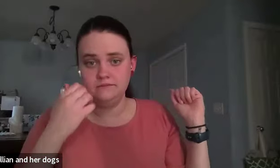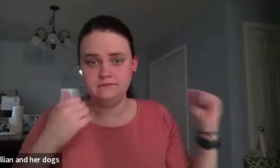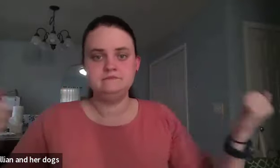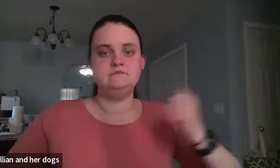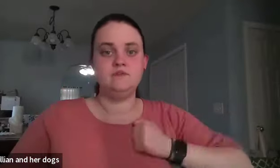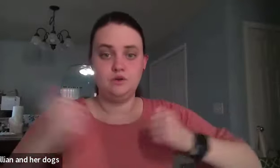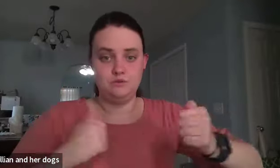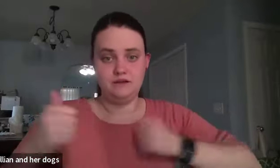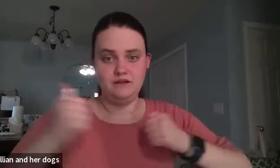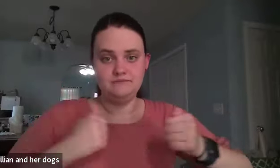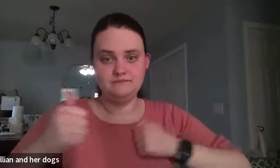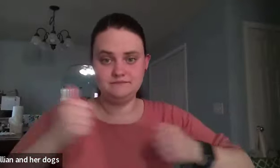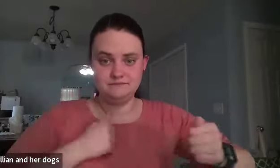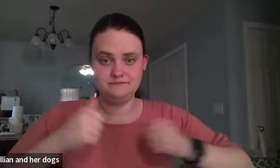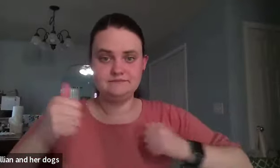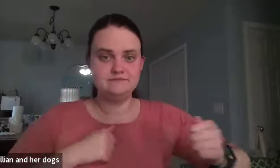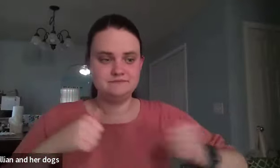gorilla, gorilla,